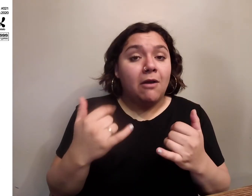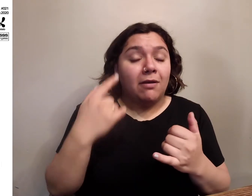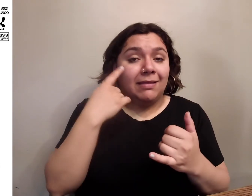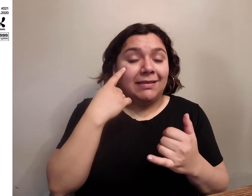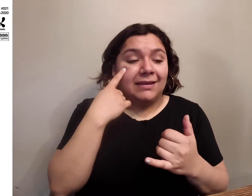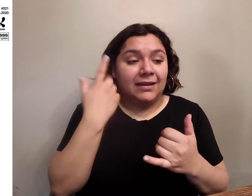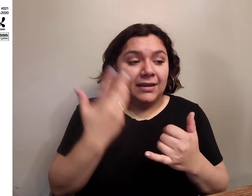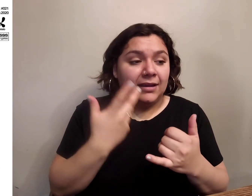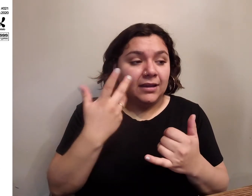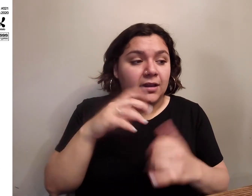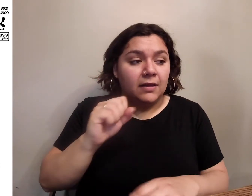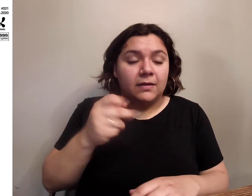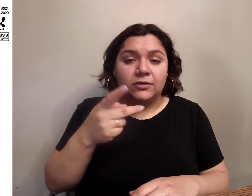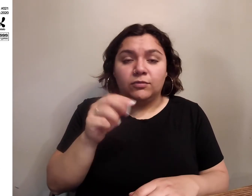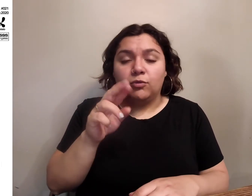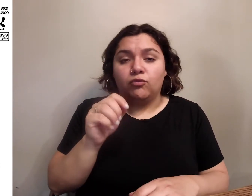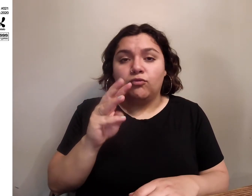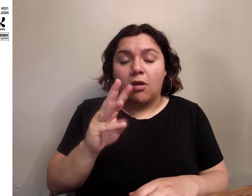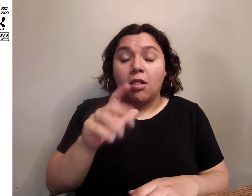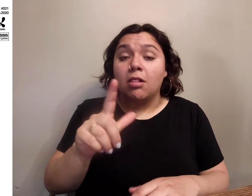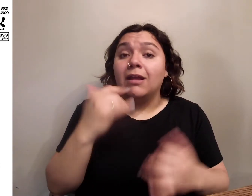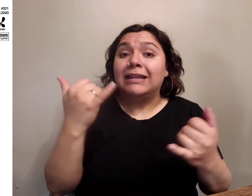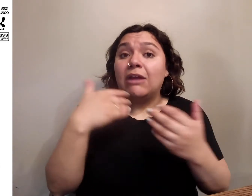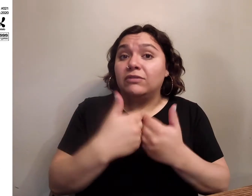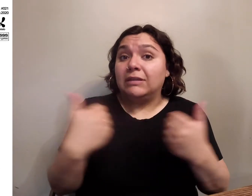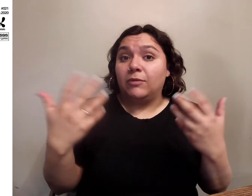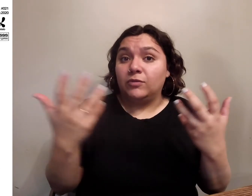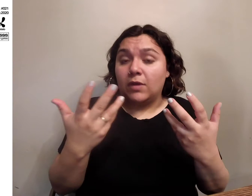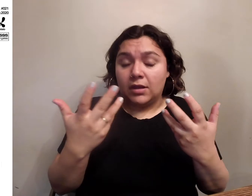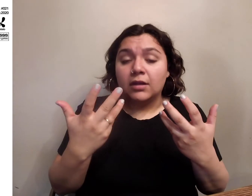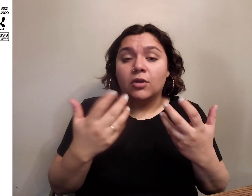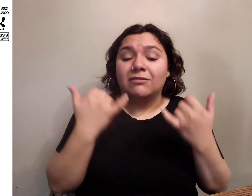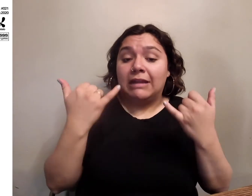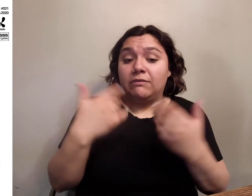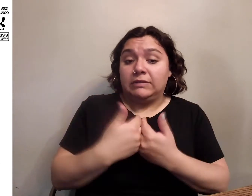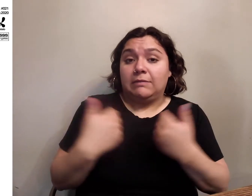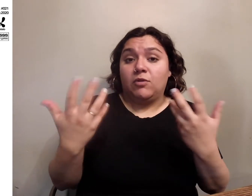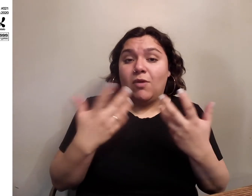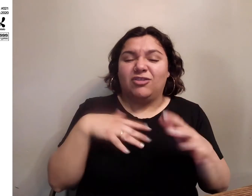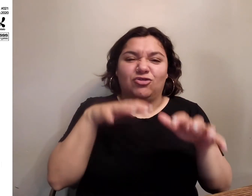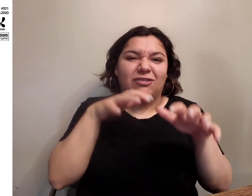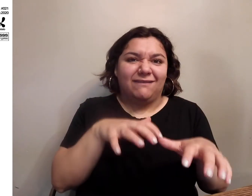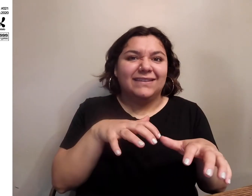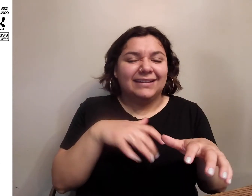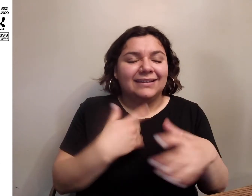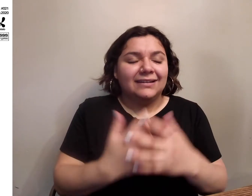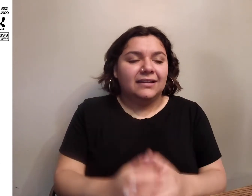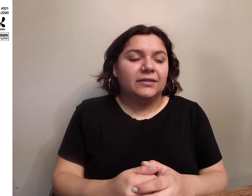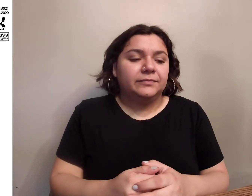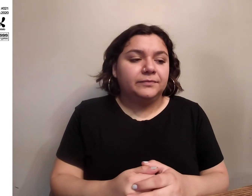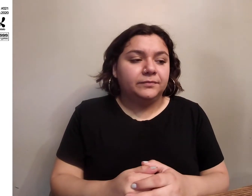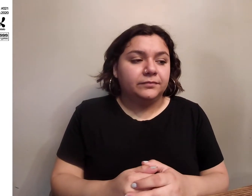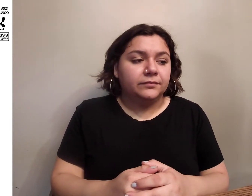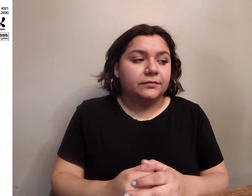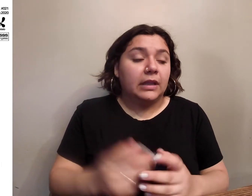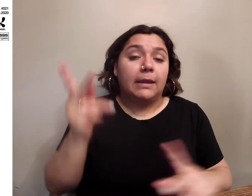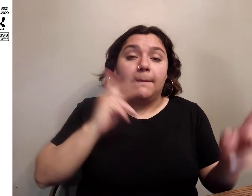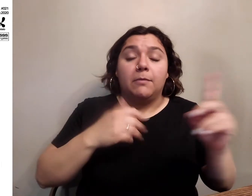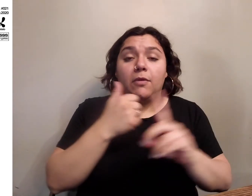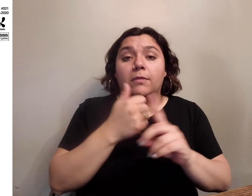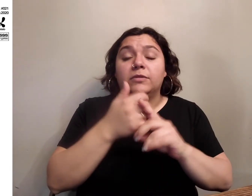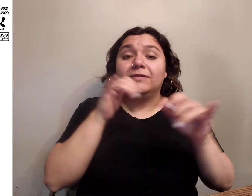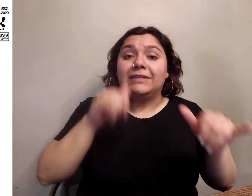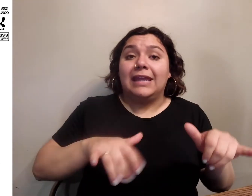separate us was sprawl, and now what separates us is, or has been, traffic, and people staying